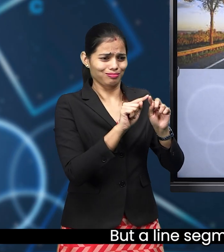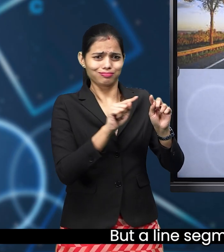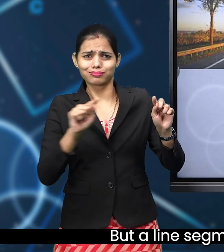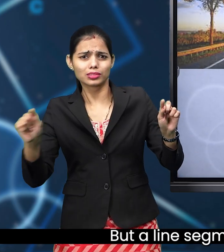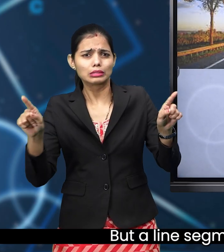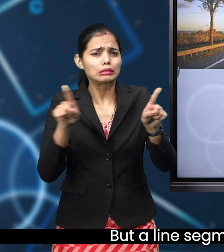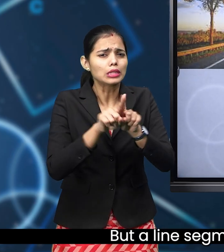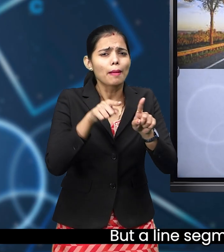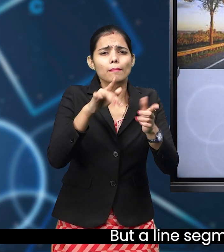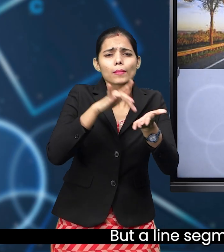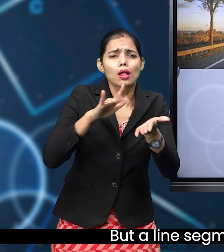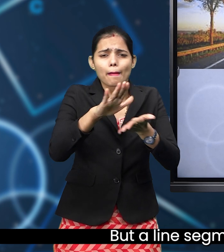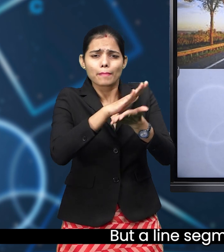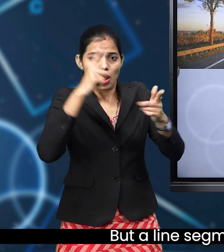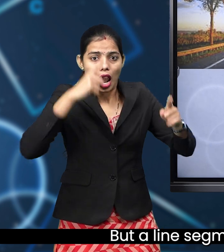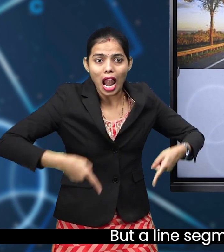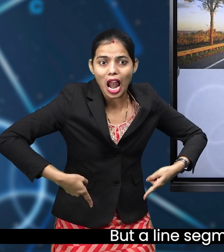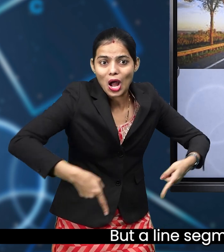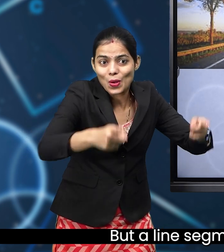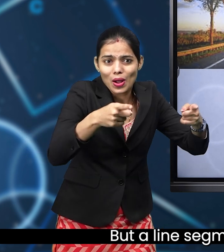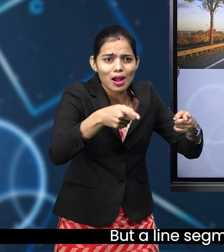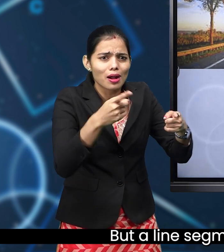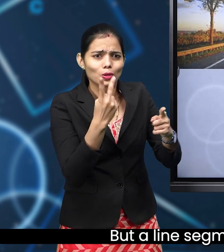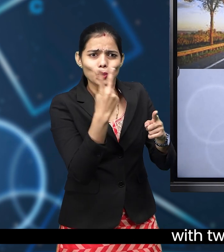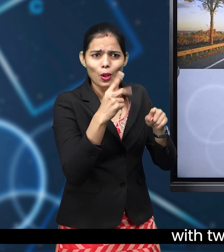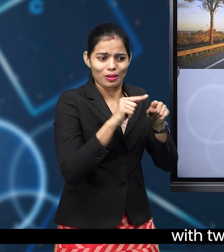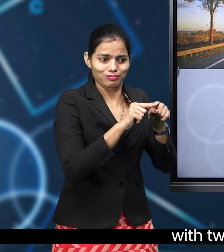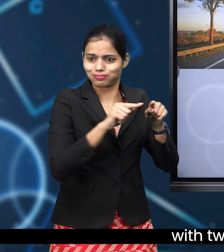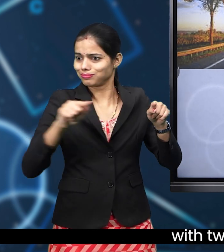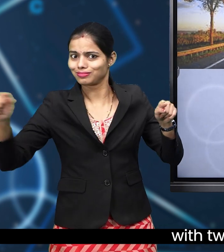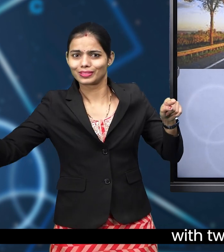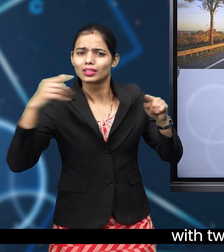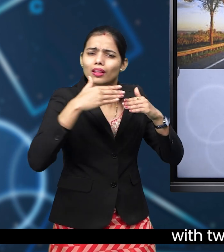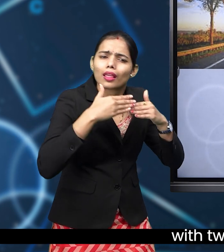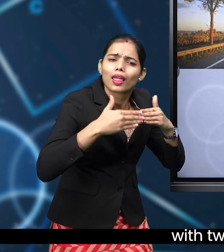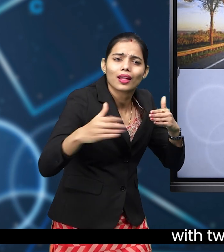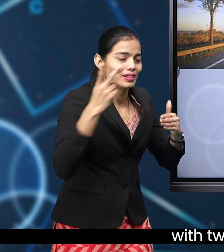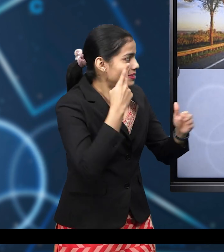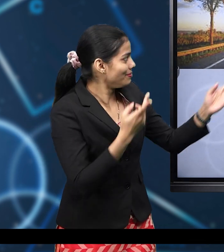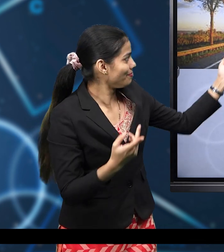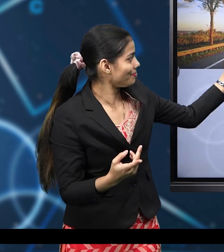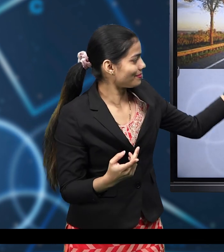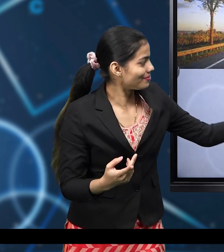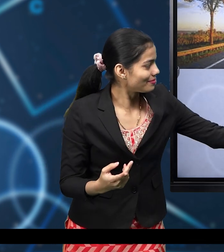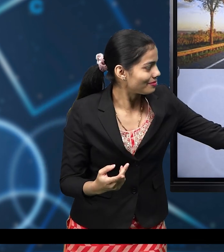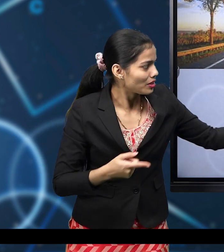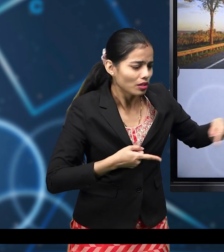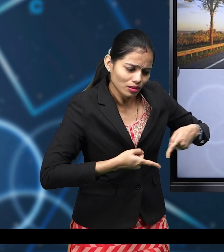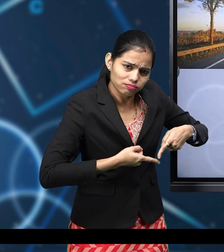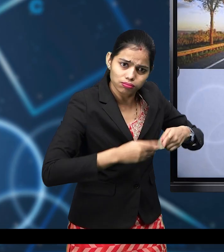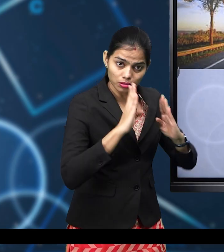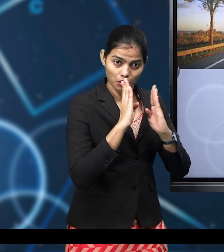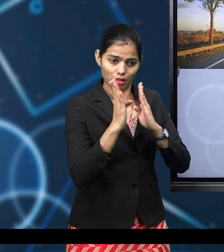But a line segment is like a piece of that road with two starting and ending points.